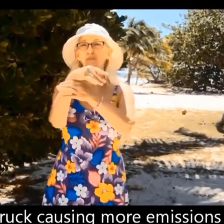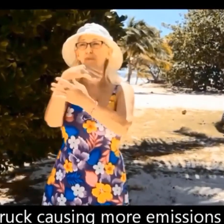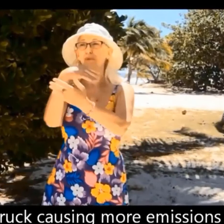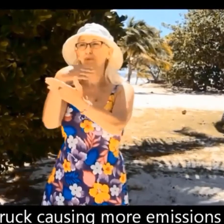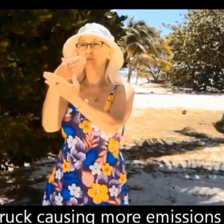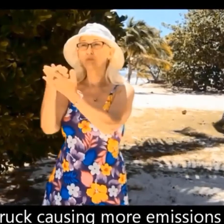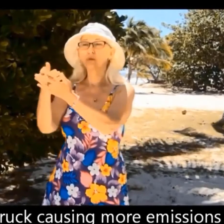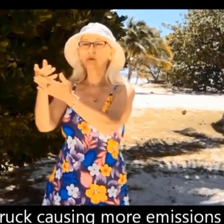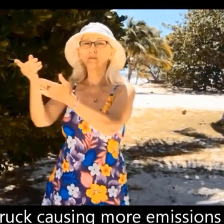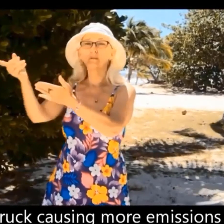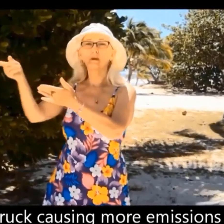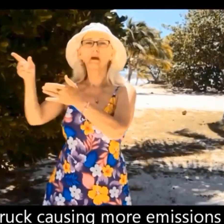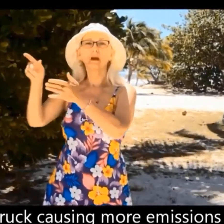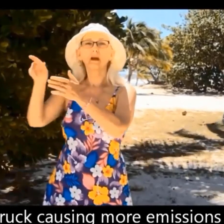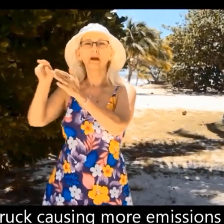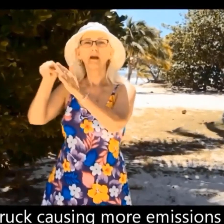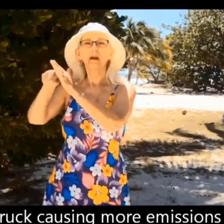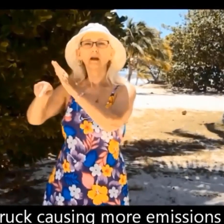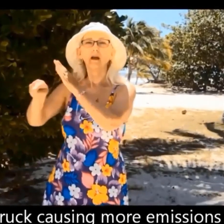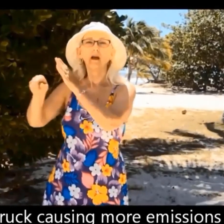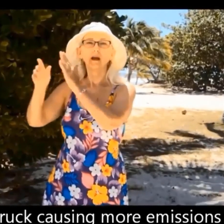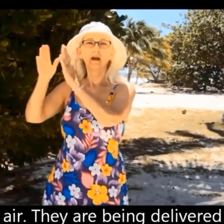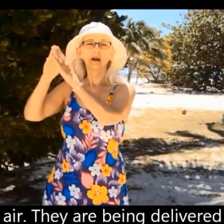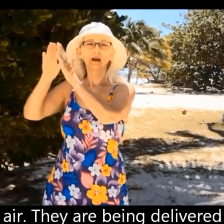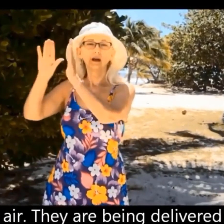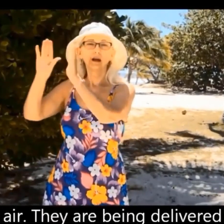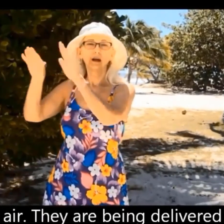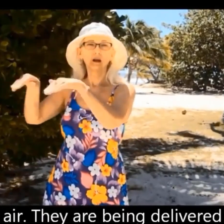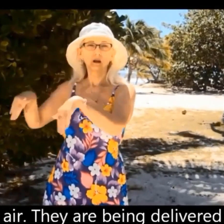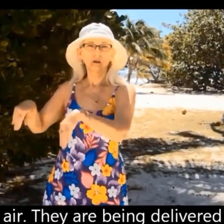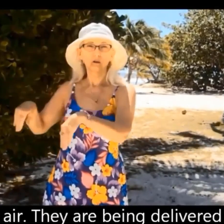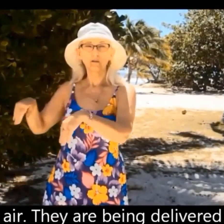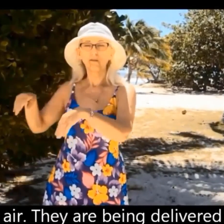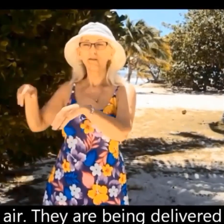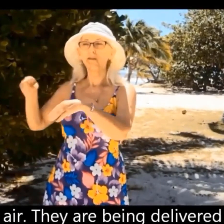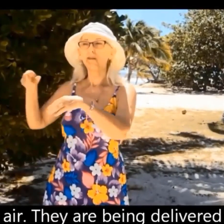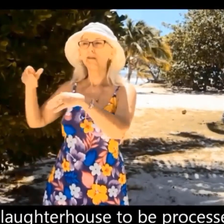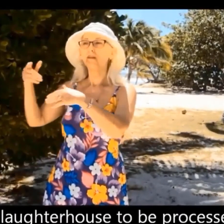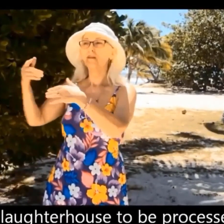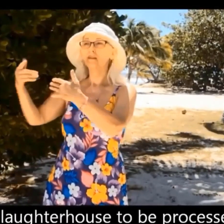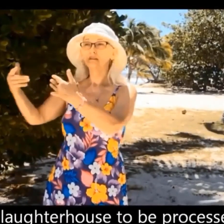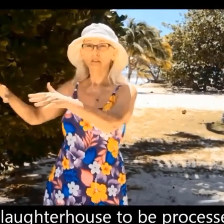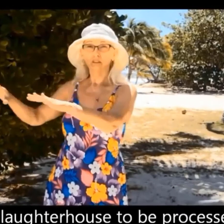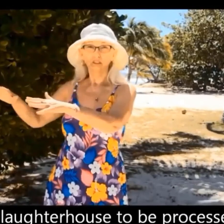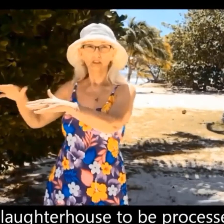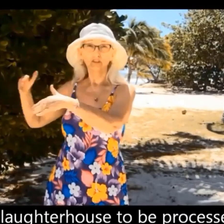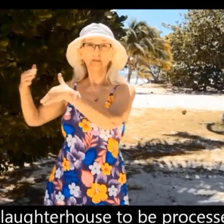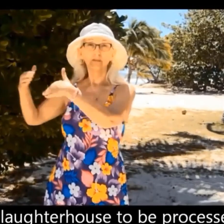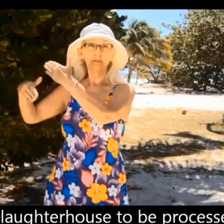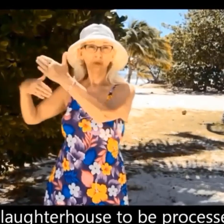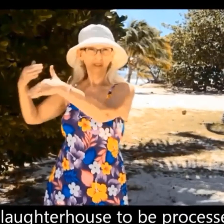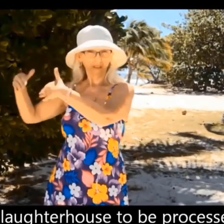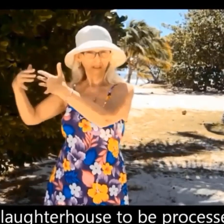truck, causing more emissions in the air. They are being delivered to the slaughterhouse to